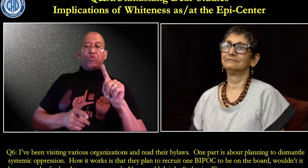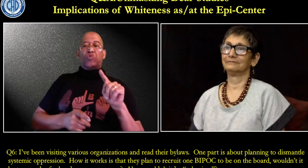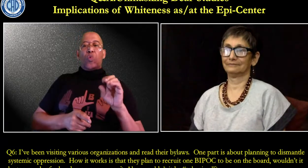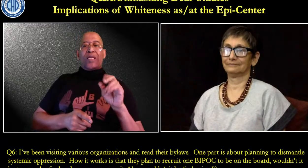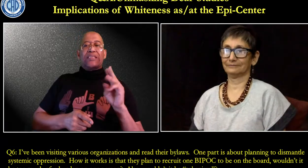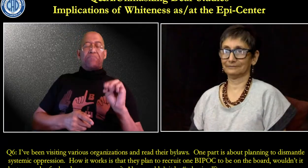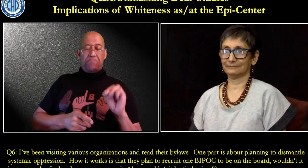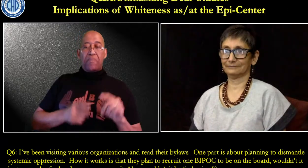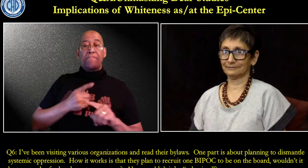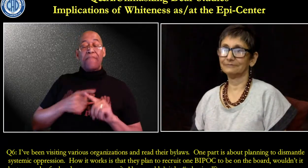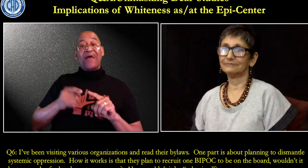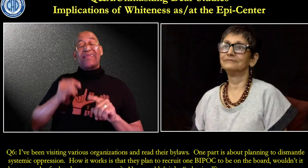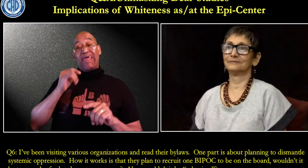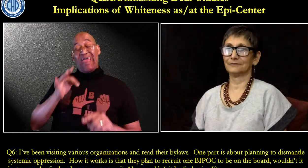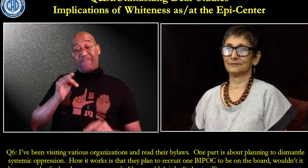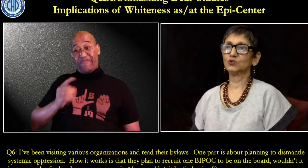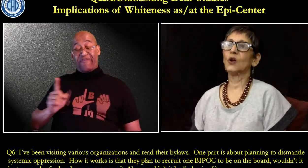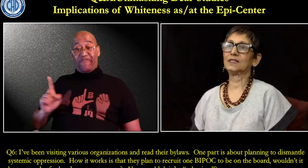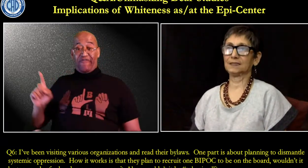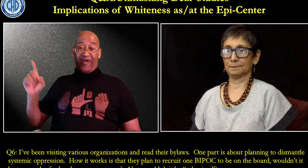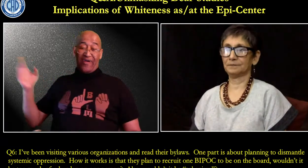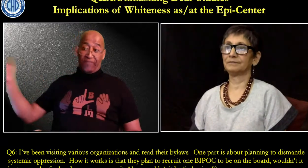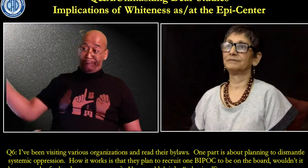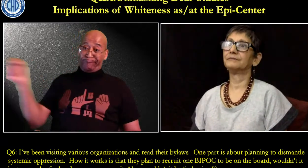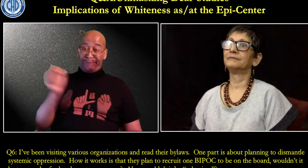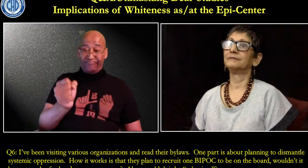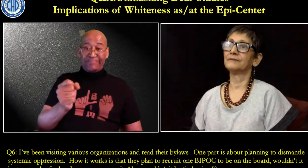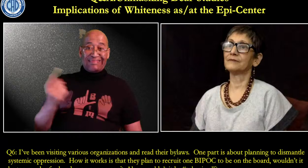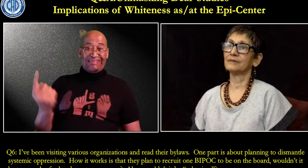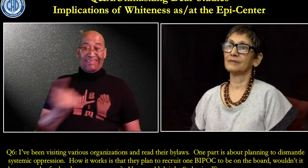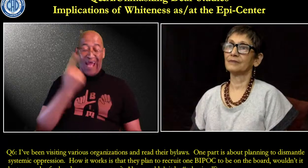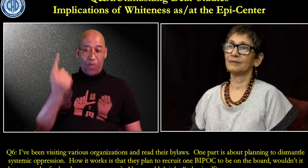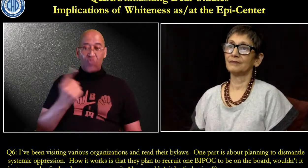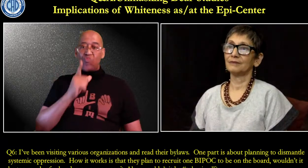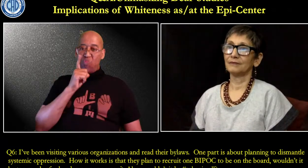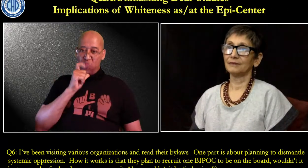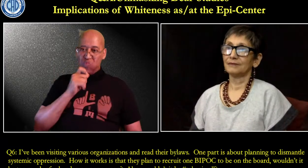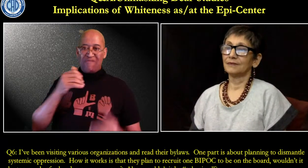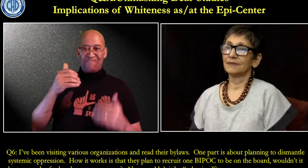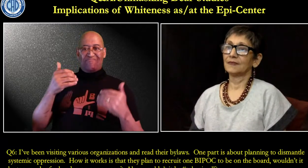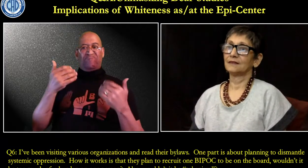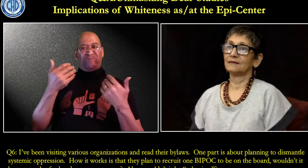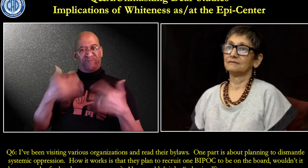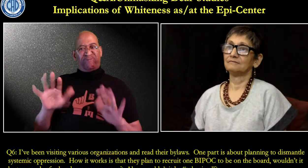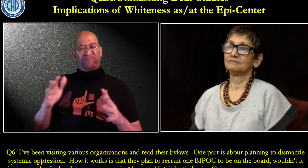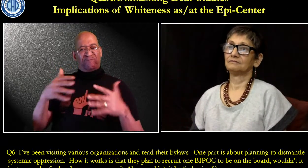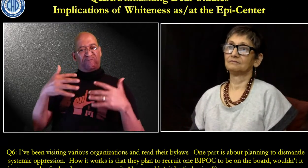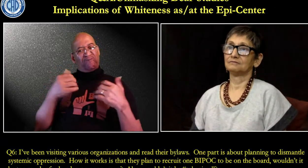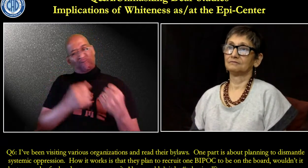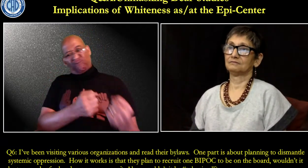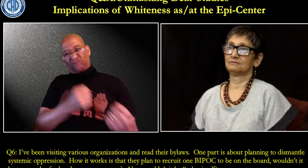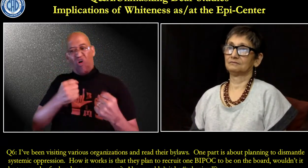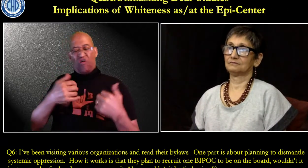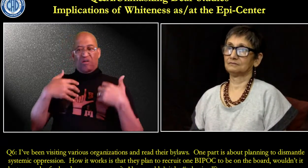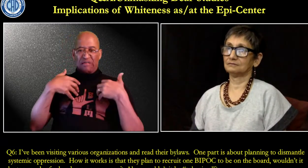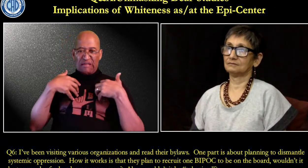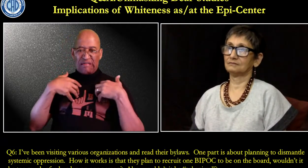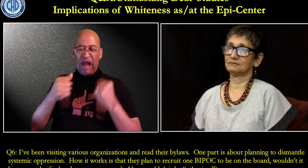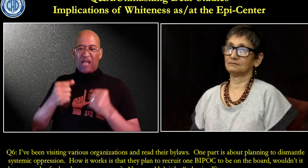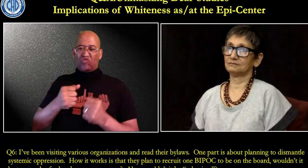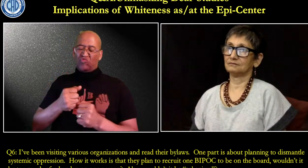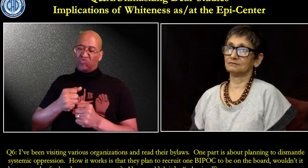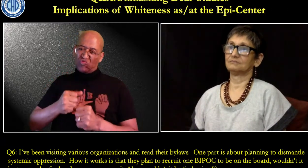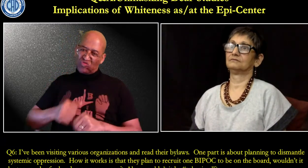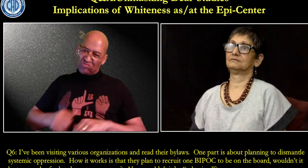then we're going to count. Can you just count me? Then that's tokenism. But if you actually bring in someone who